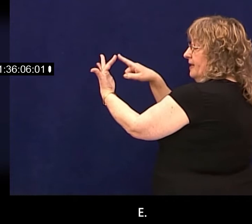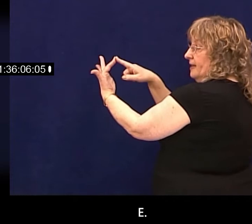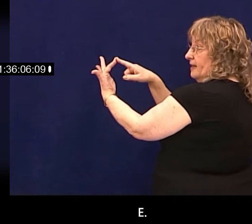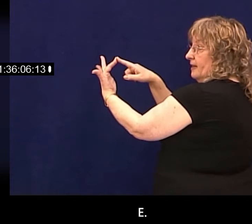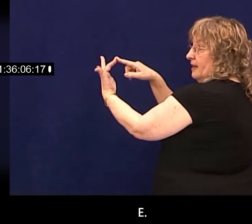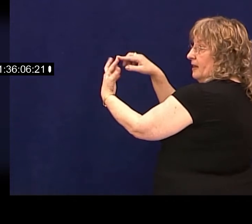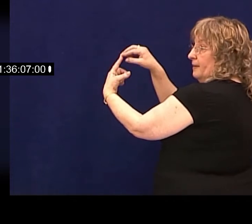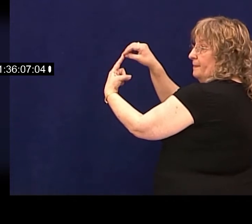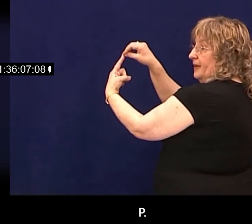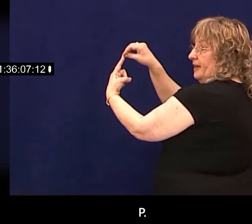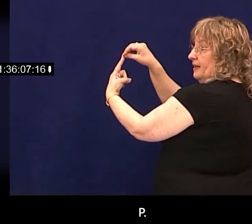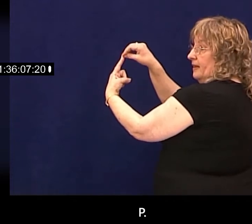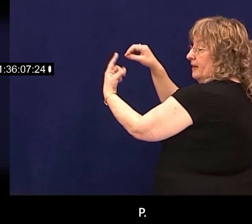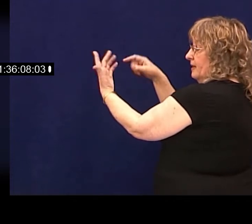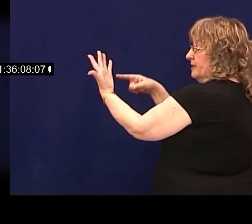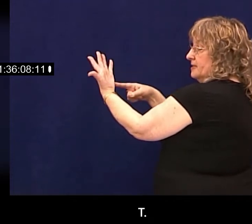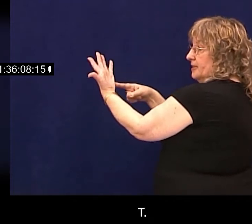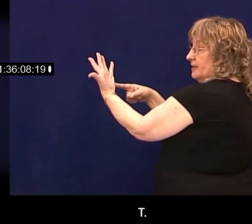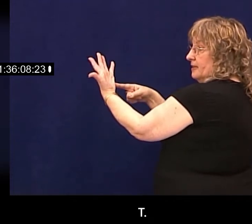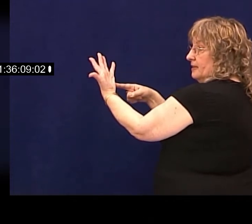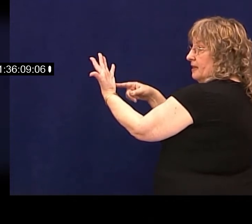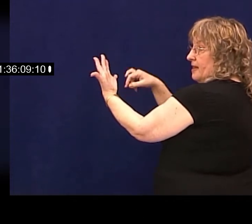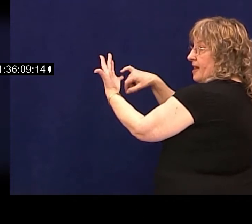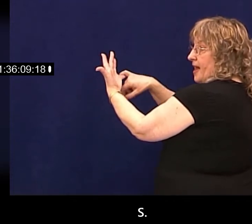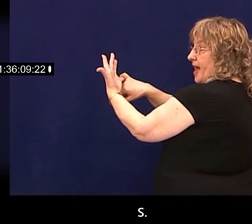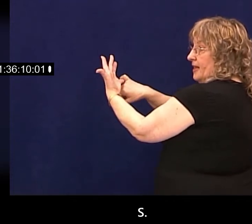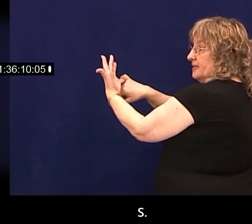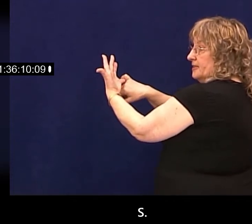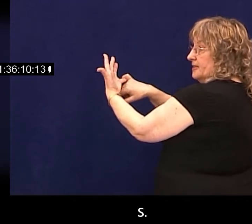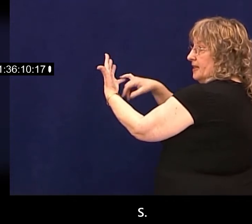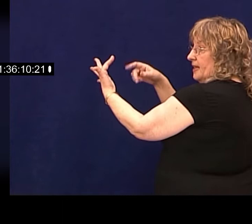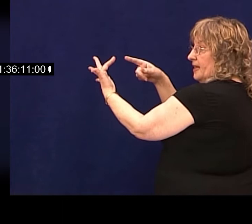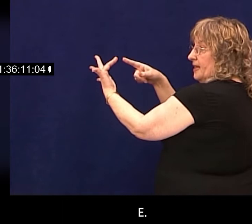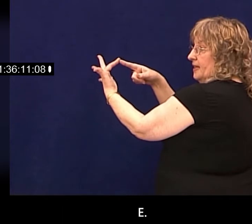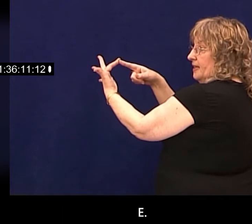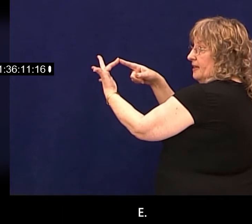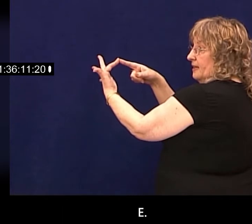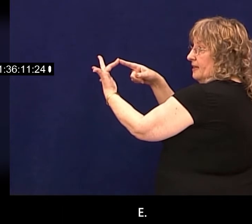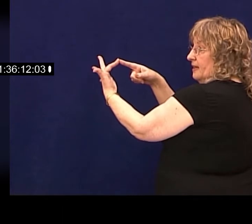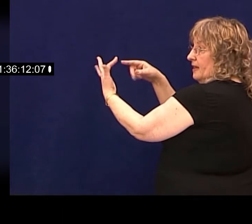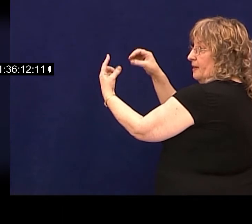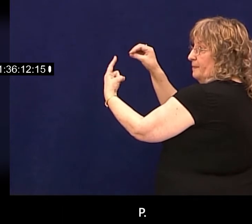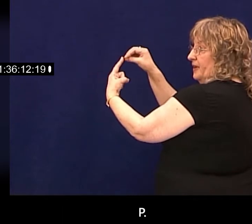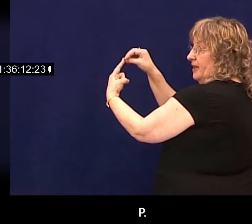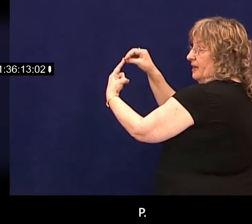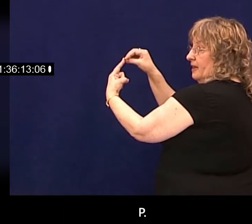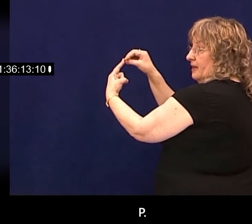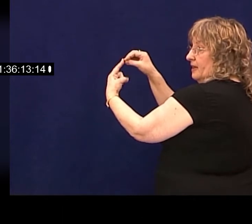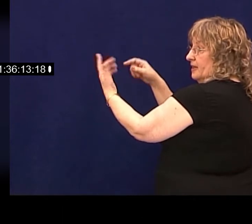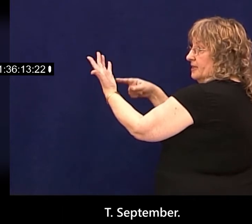E, P, T. S, E, P,